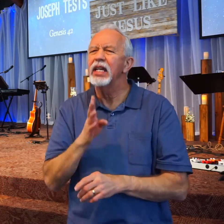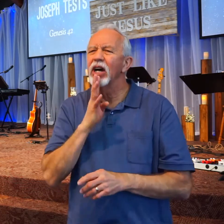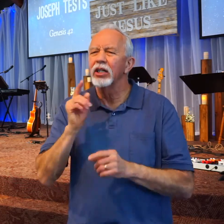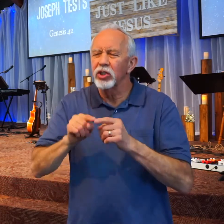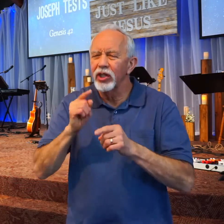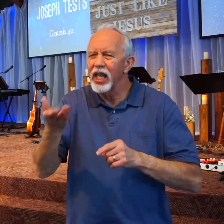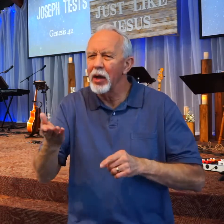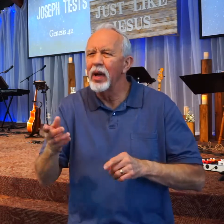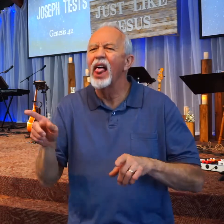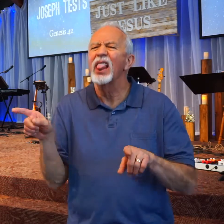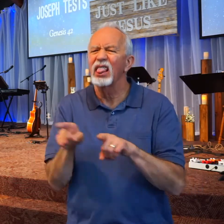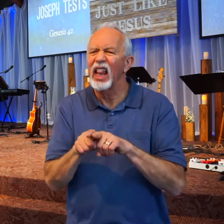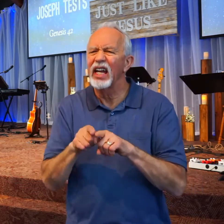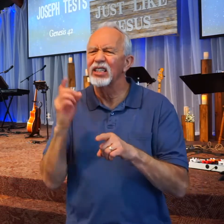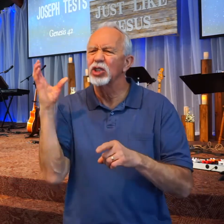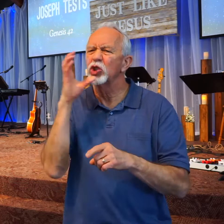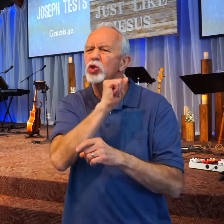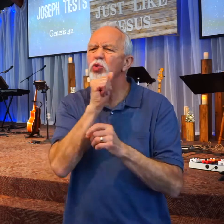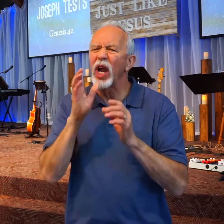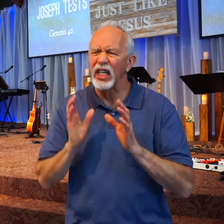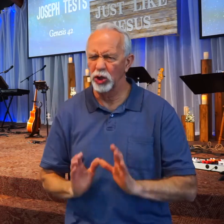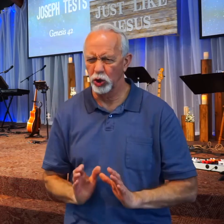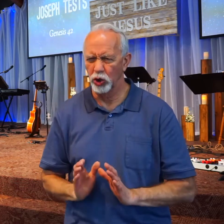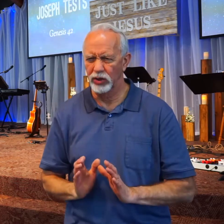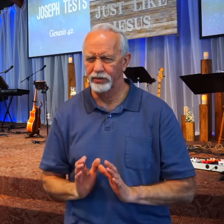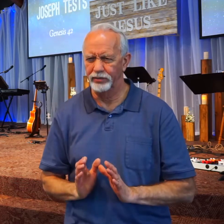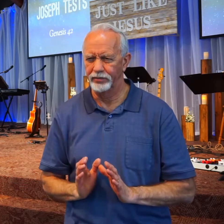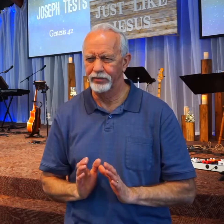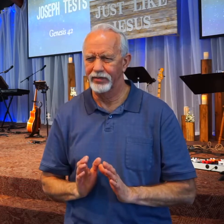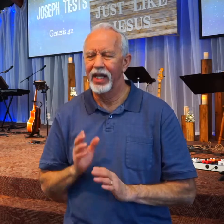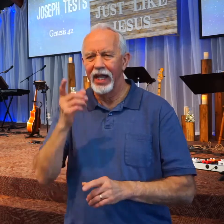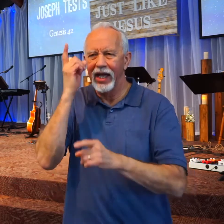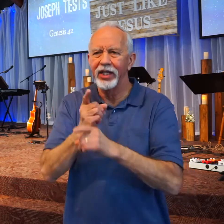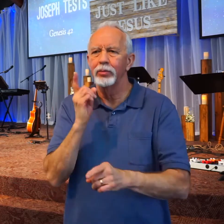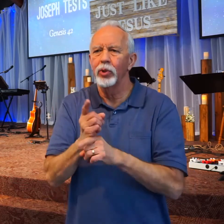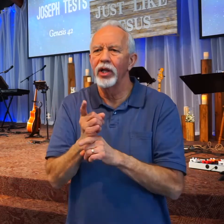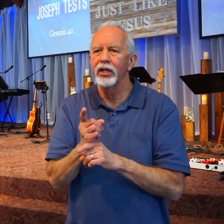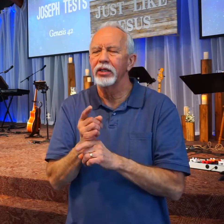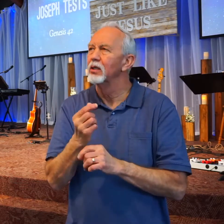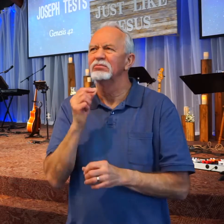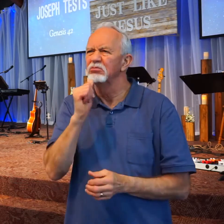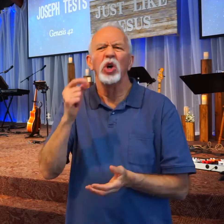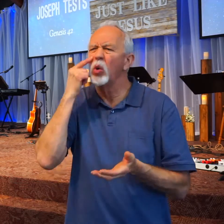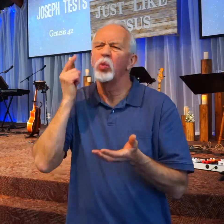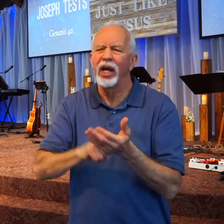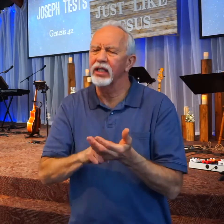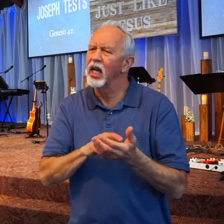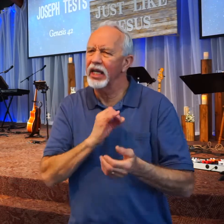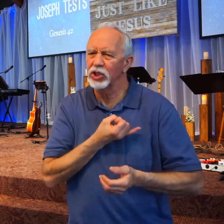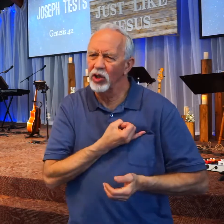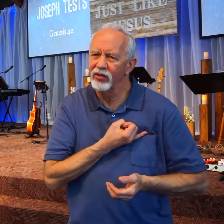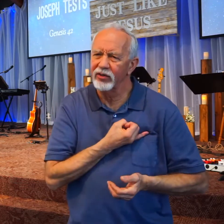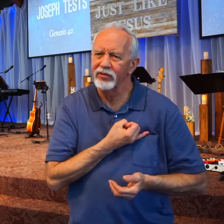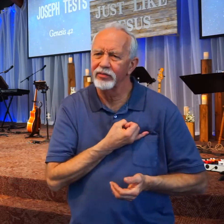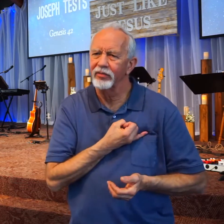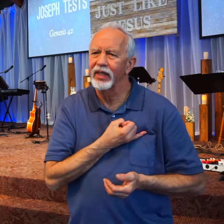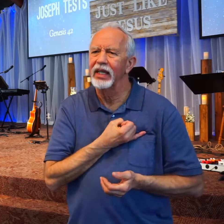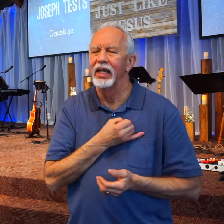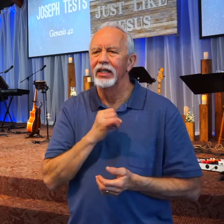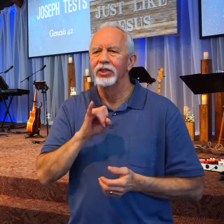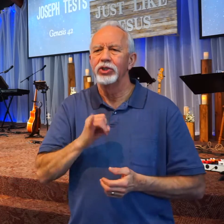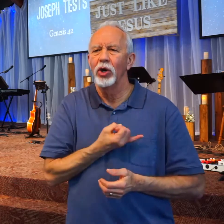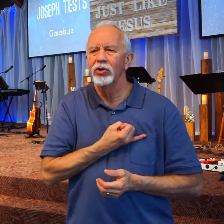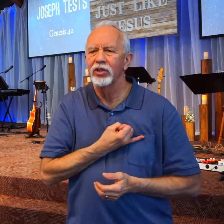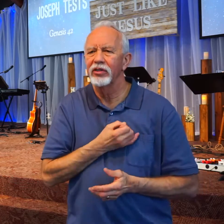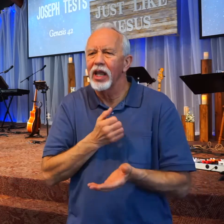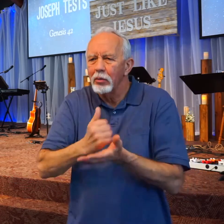as strangers. Meanwhile, his brothers, they don't recognize him at all. In fact, Joseph